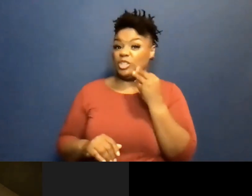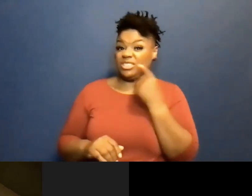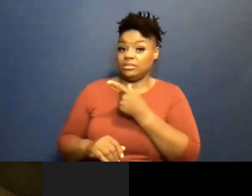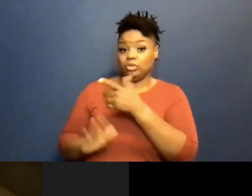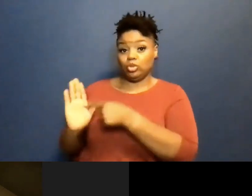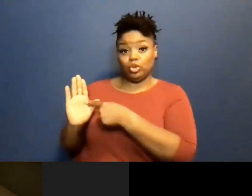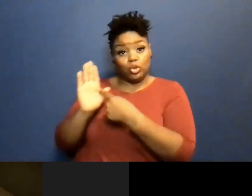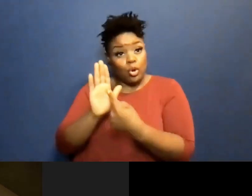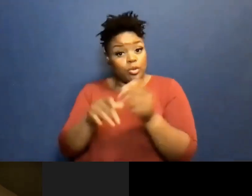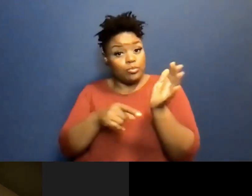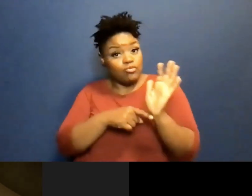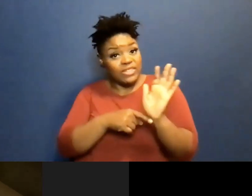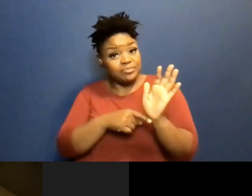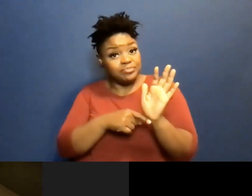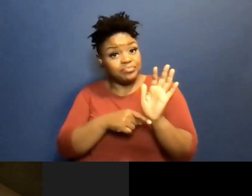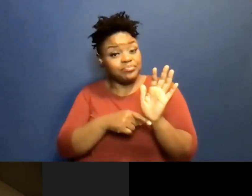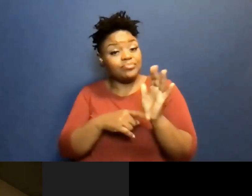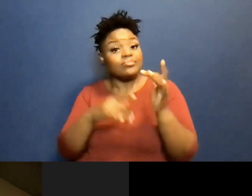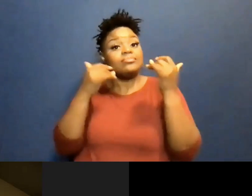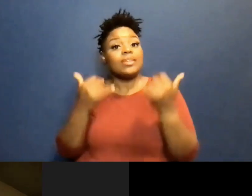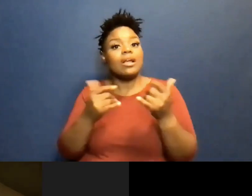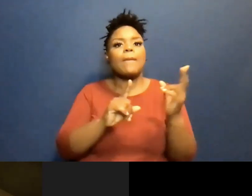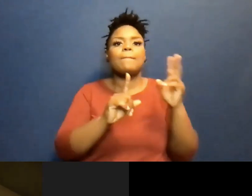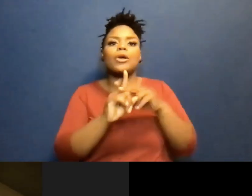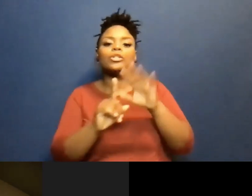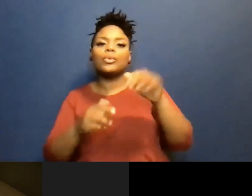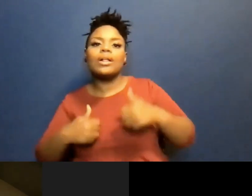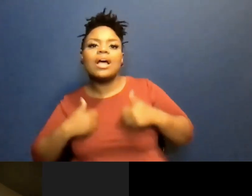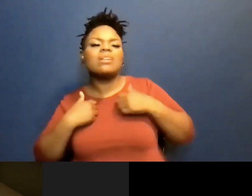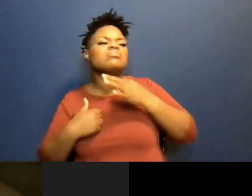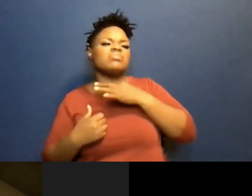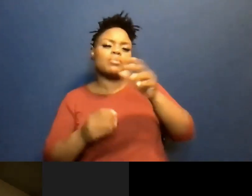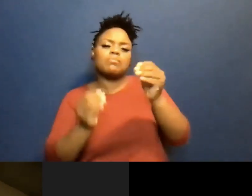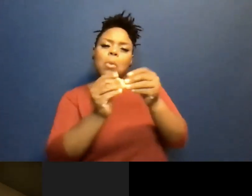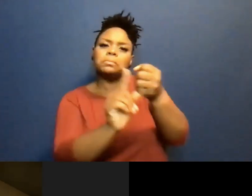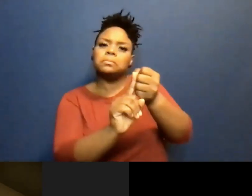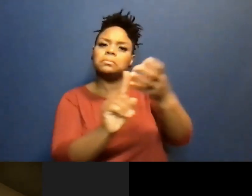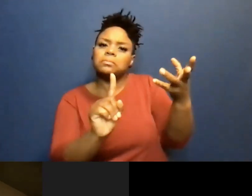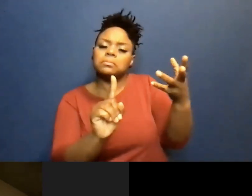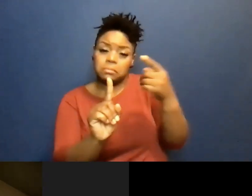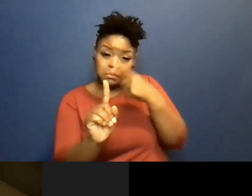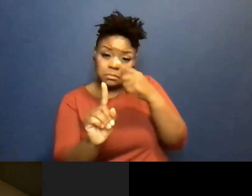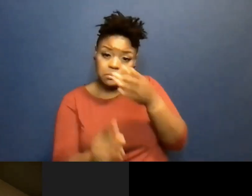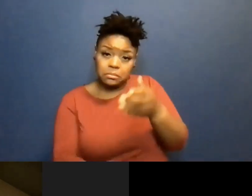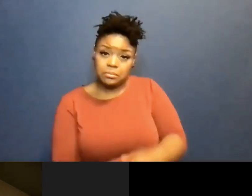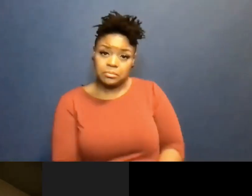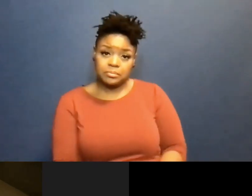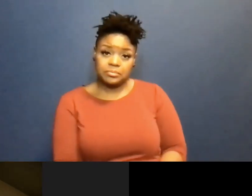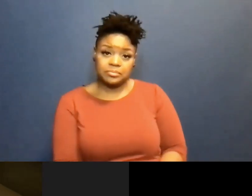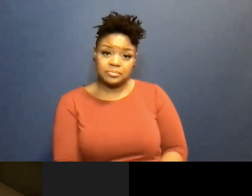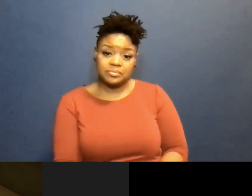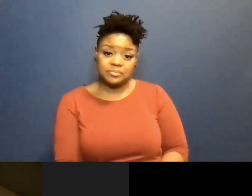was just really amazing. So Sure. Yeah, absolutely. Yeah, I mean, I think it's pretty challenging to depict visually what